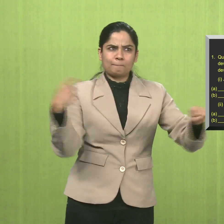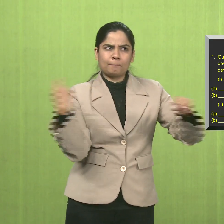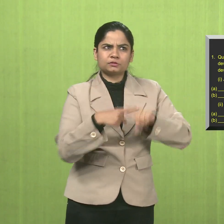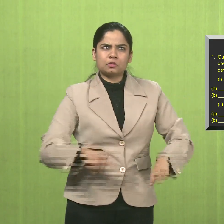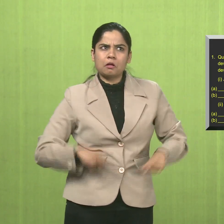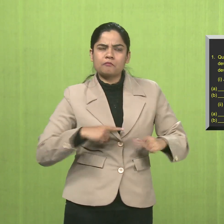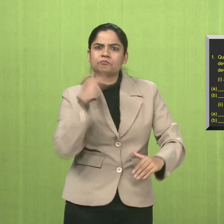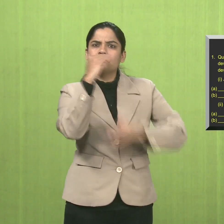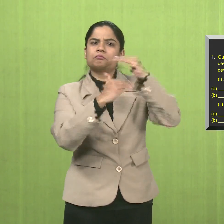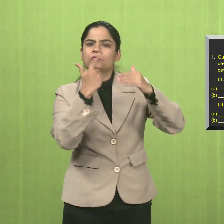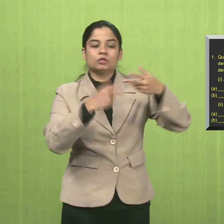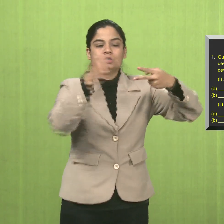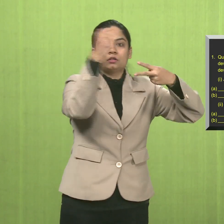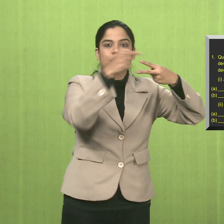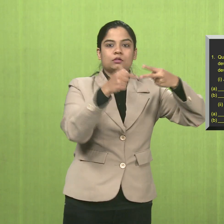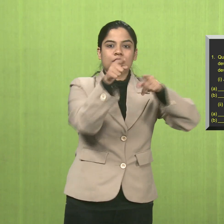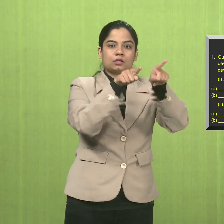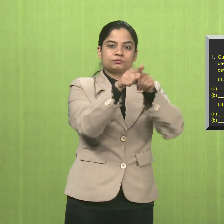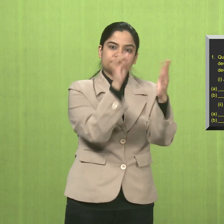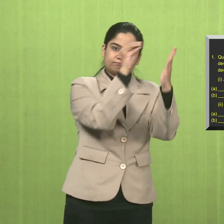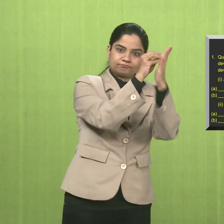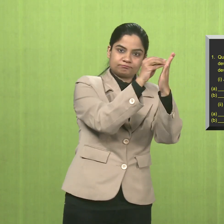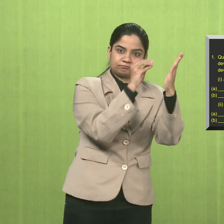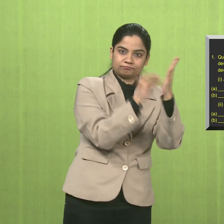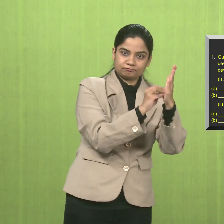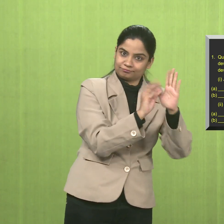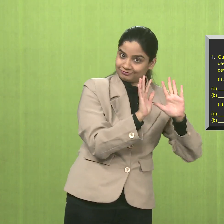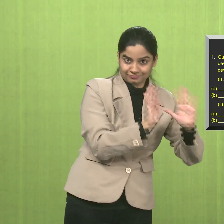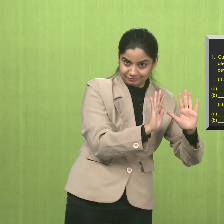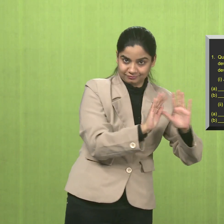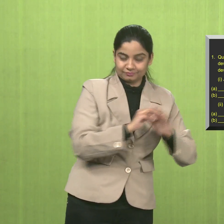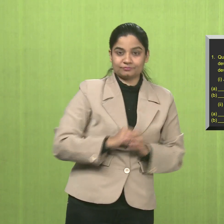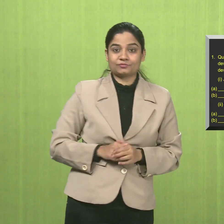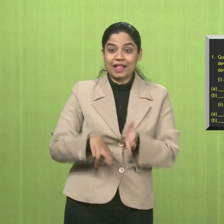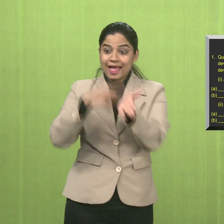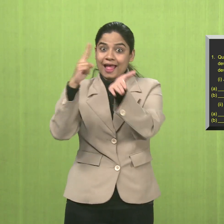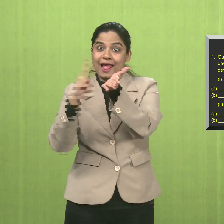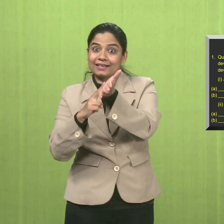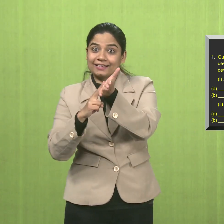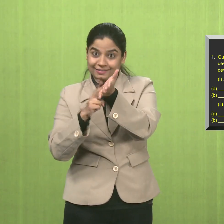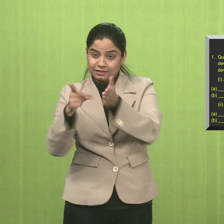What are the characteristics of children living in joint family and what are the characteristics of children living in nuclear family? You have to write the